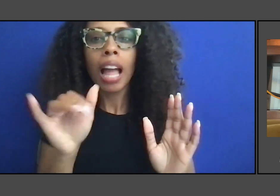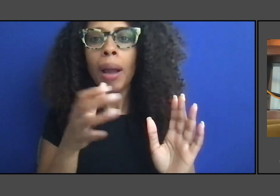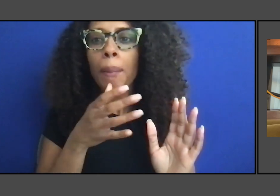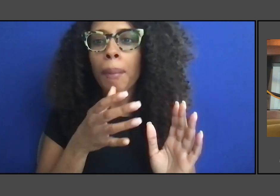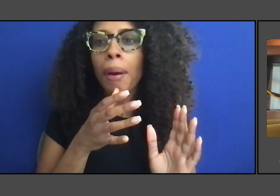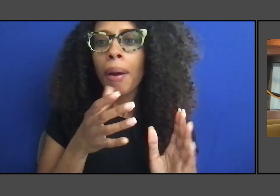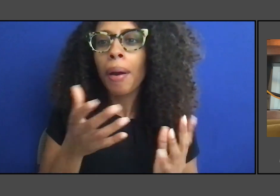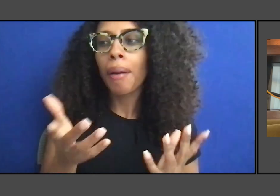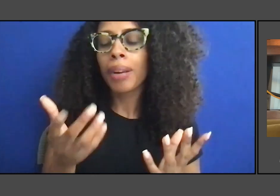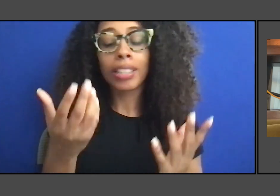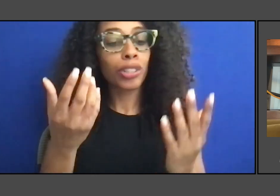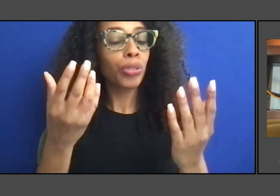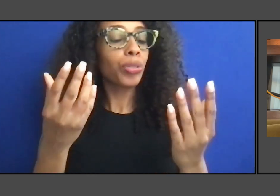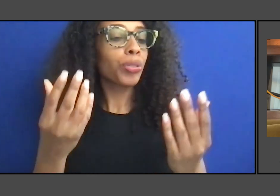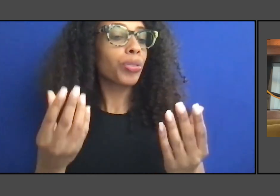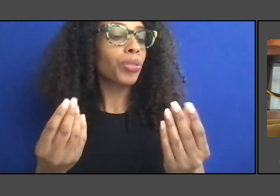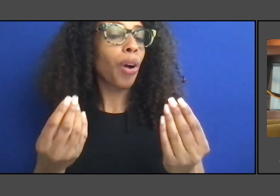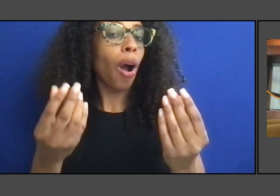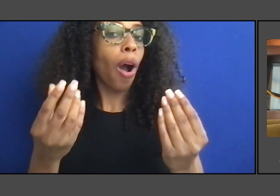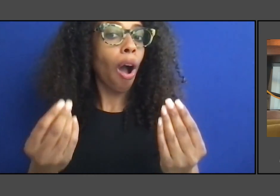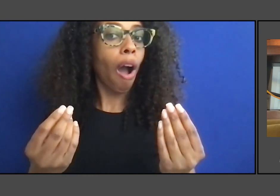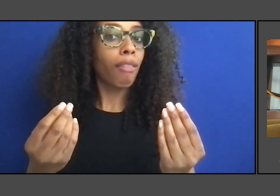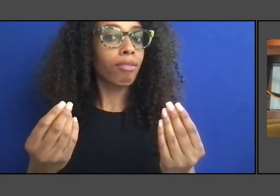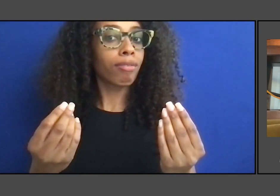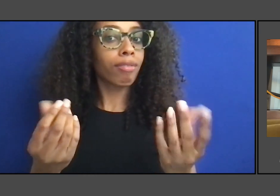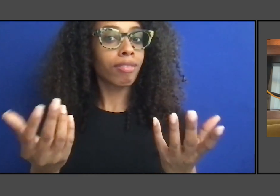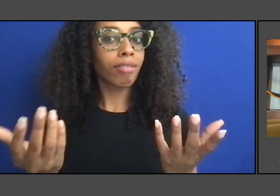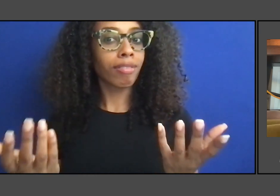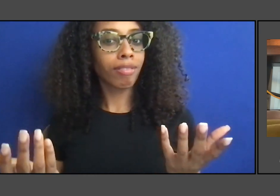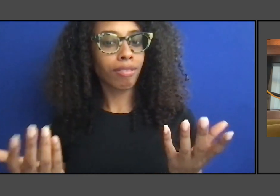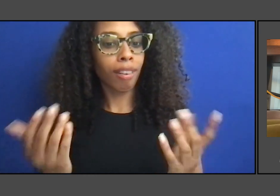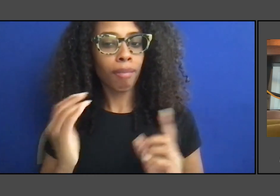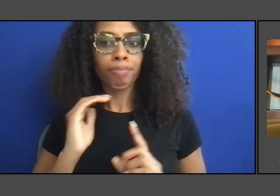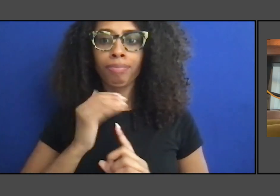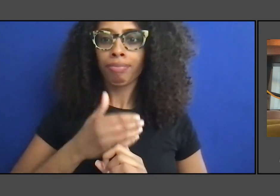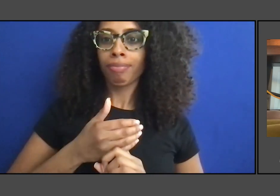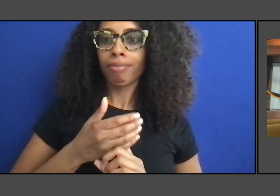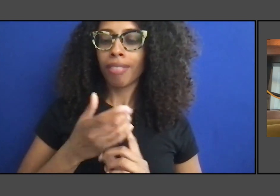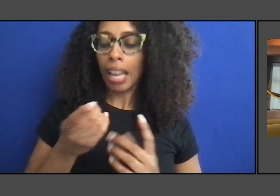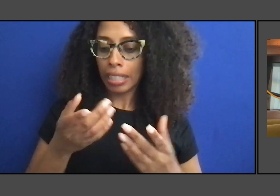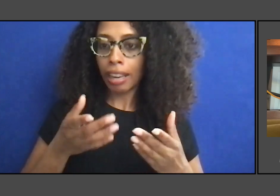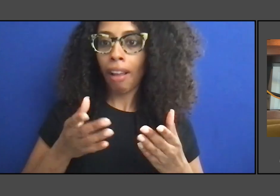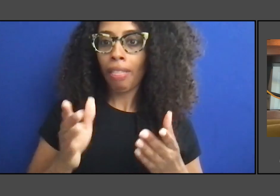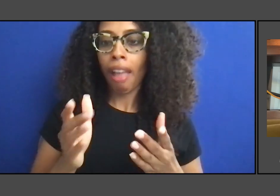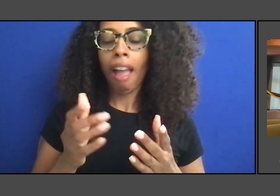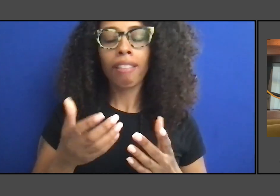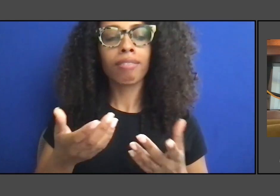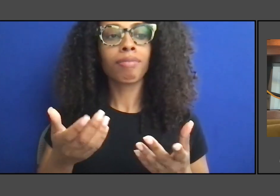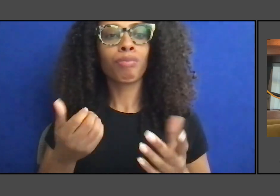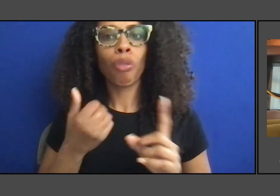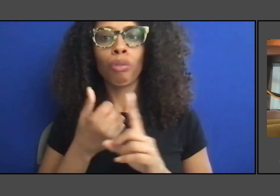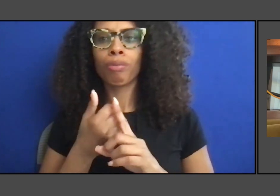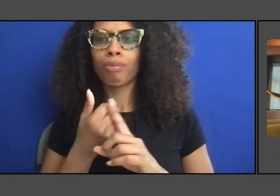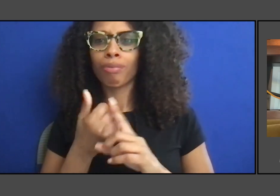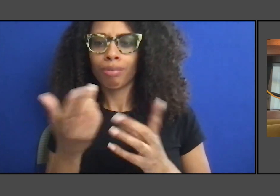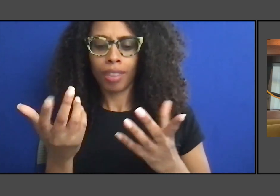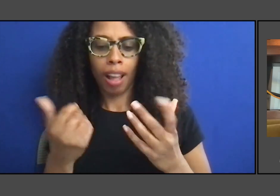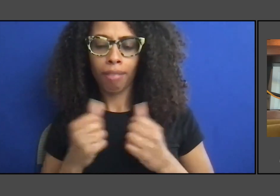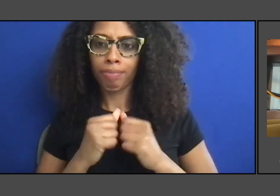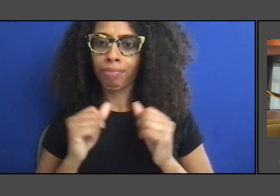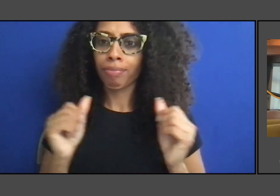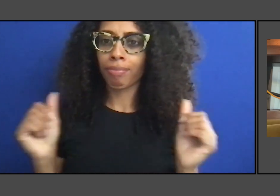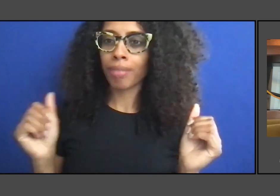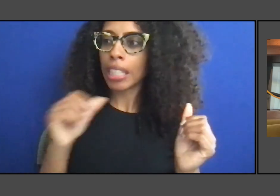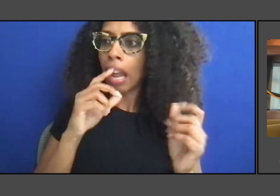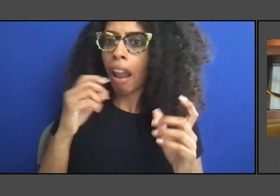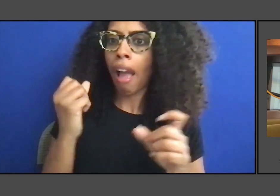soft persona, and she allowed herself to be that way. It's like she wasn't fighting. You know what